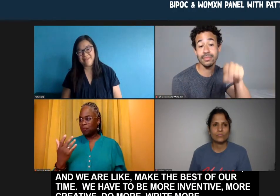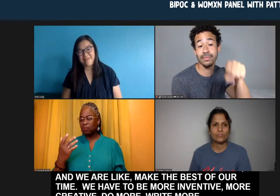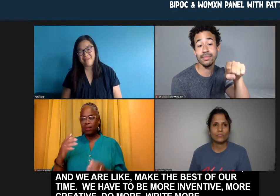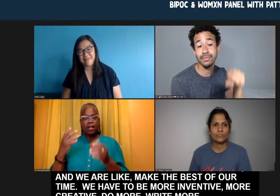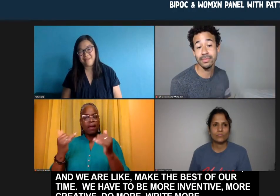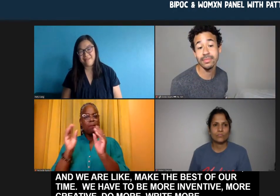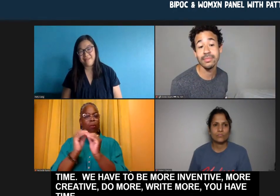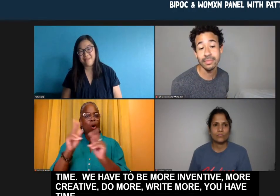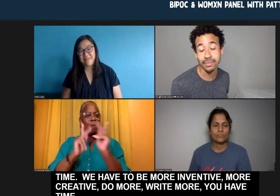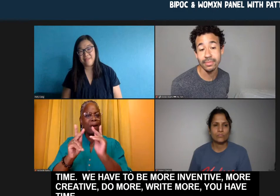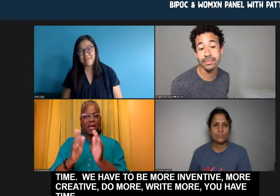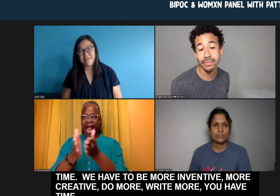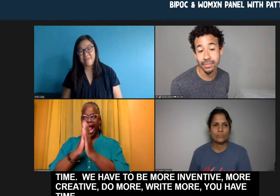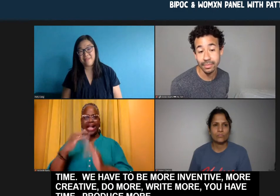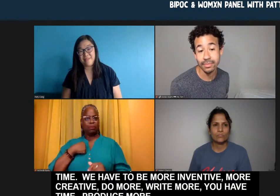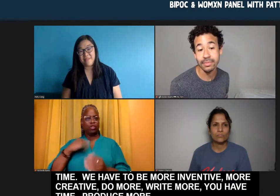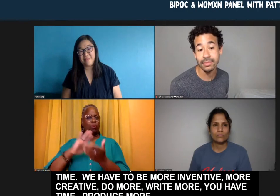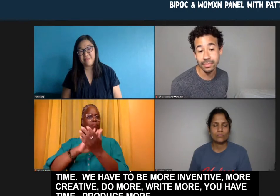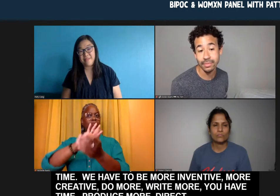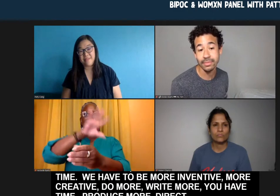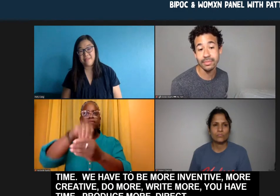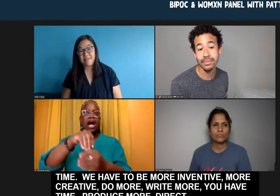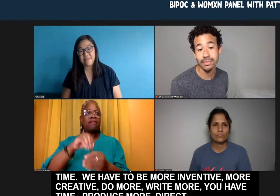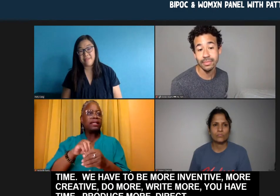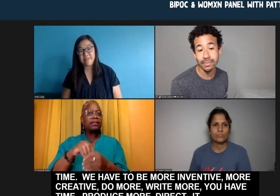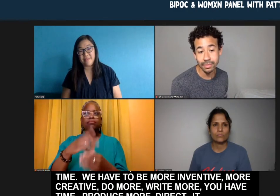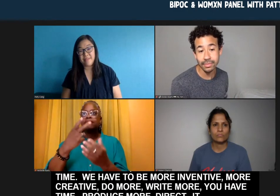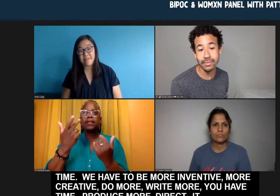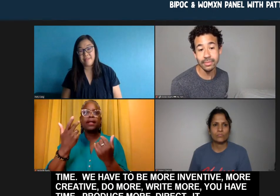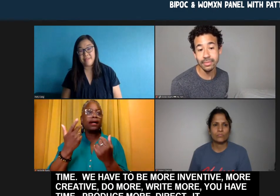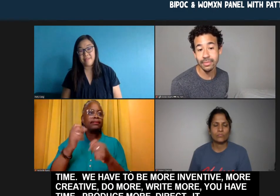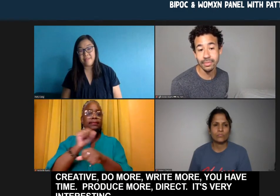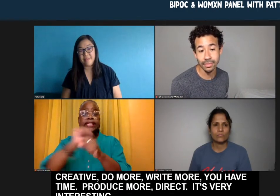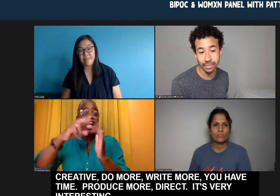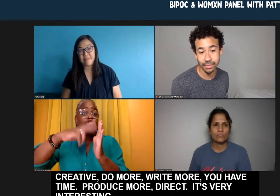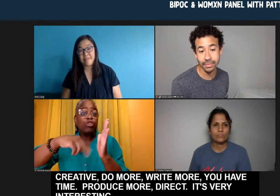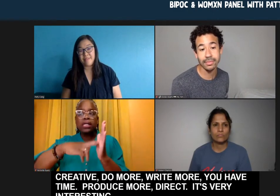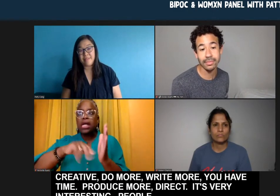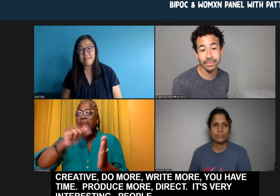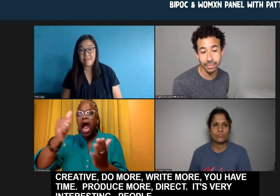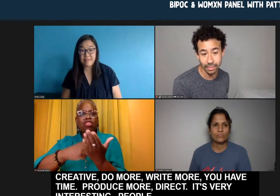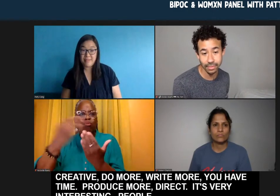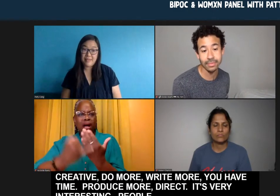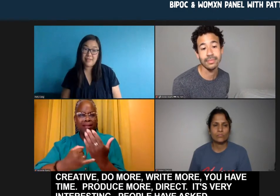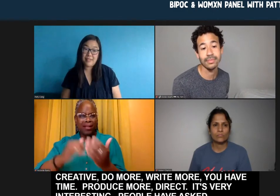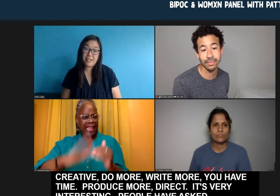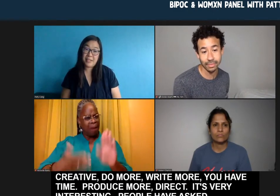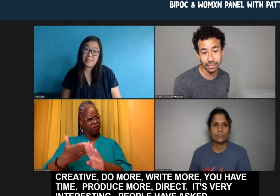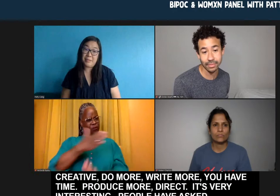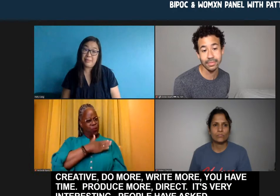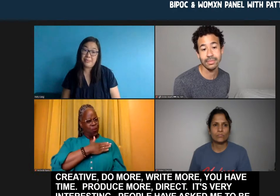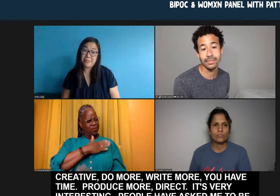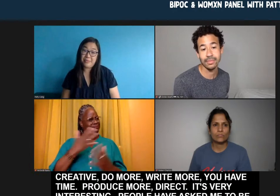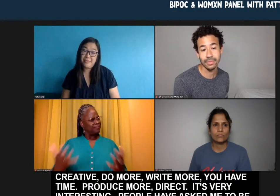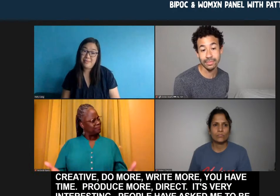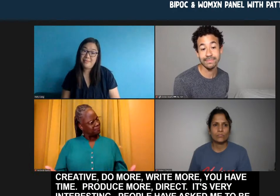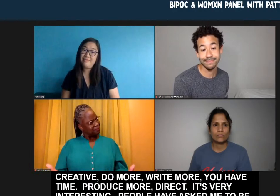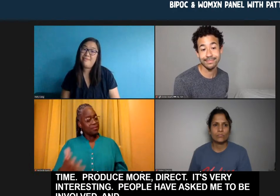very interesting. Yes. And people have asked me to be involved in like staged readings of